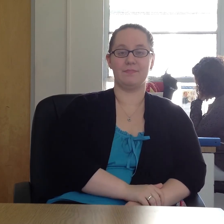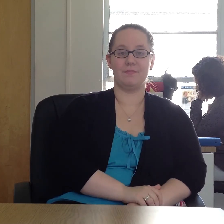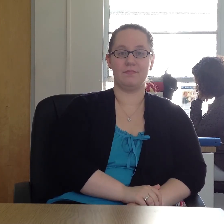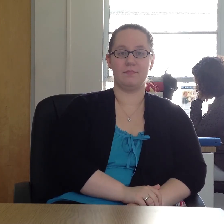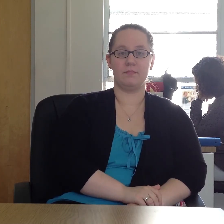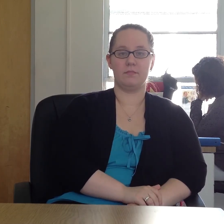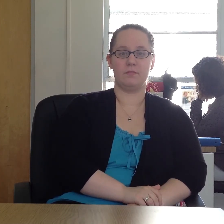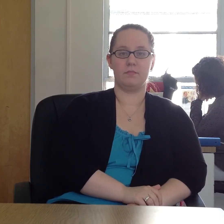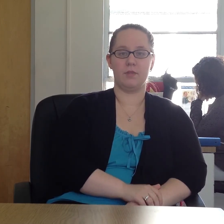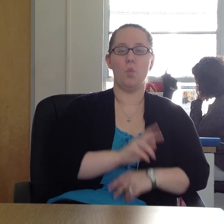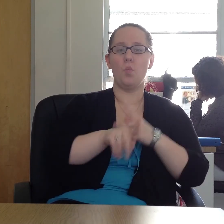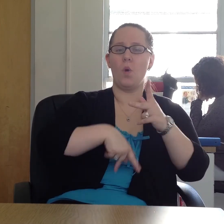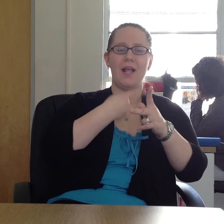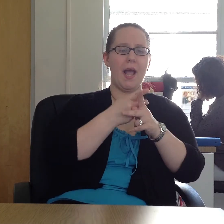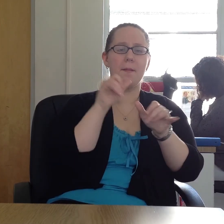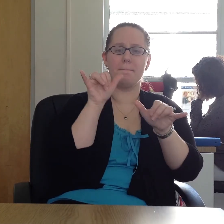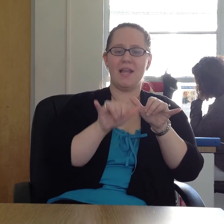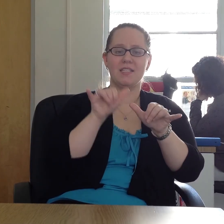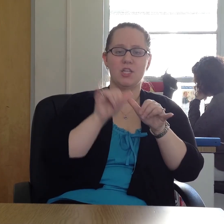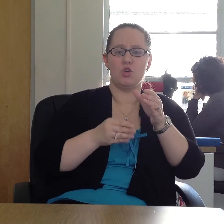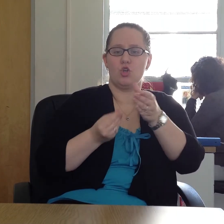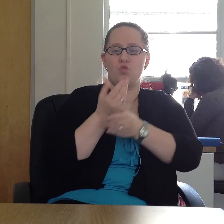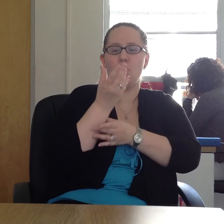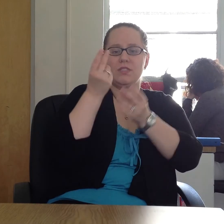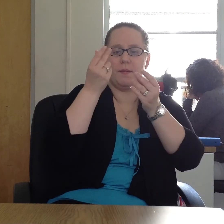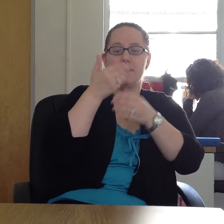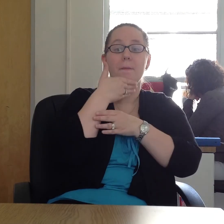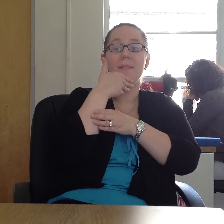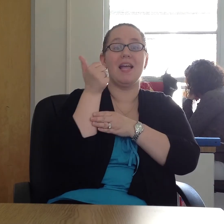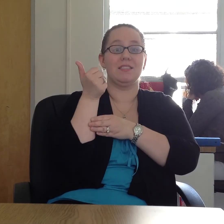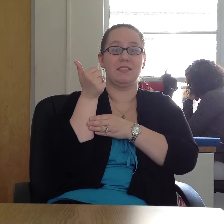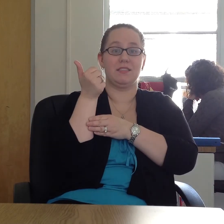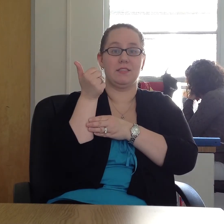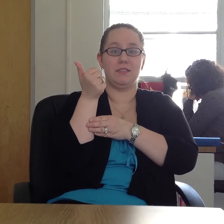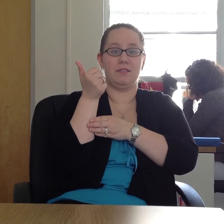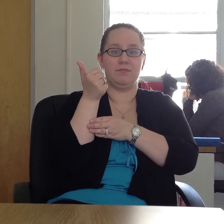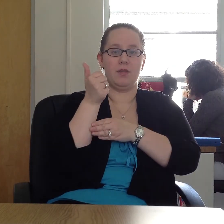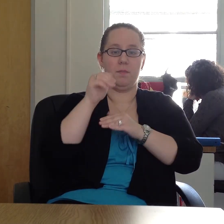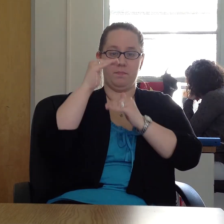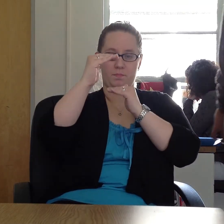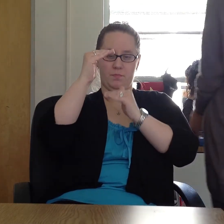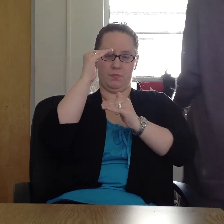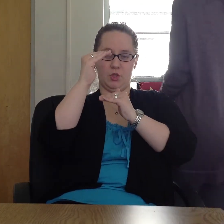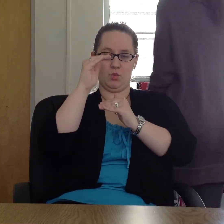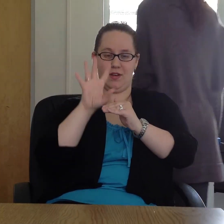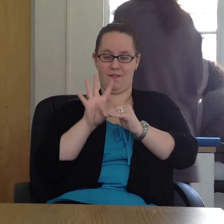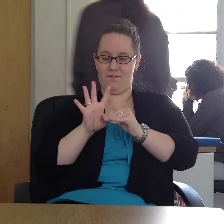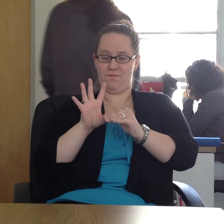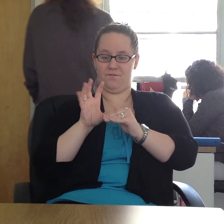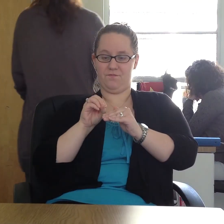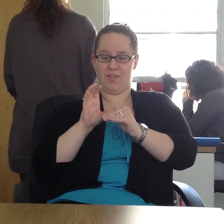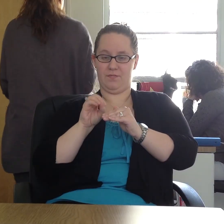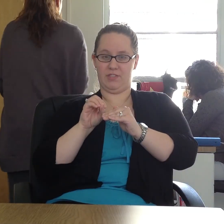What type of bacteria grows best at a temperature between 50 to 110 degrees Fahrenheit?